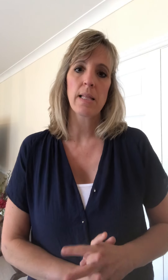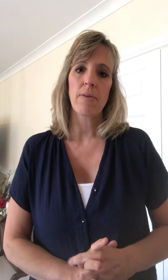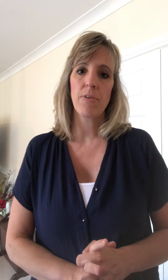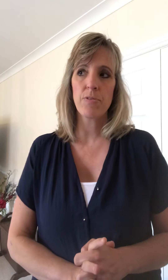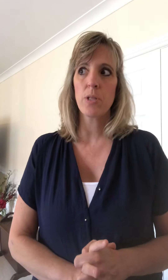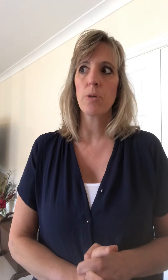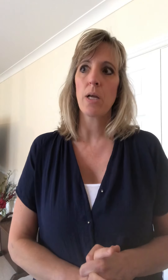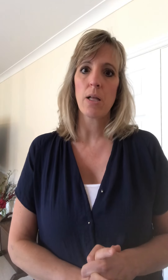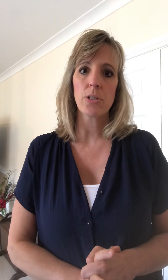like